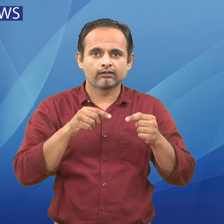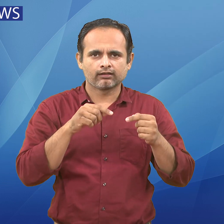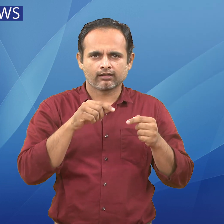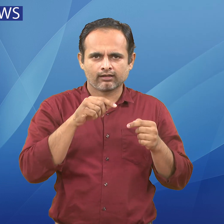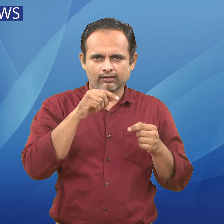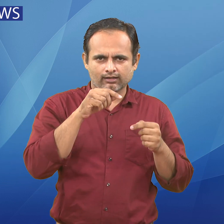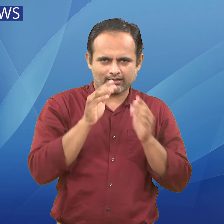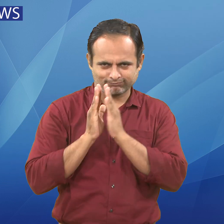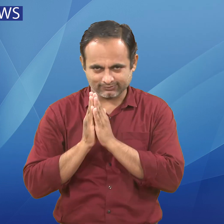on March 22.